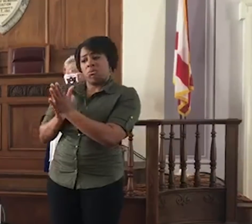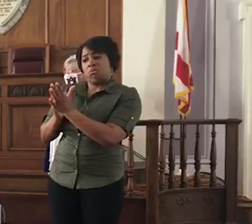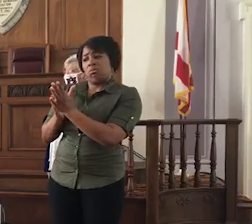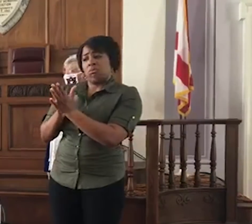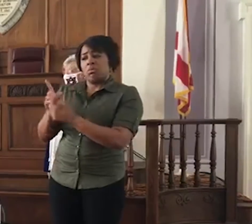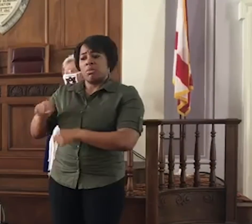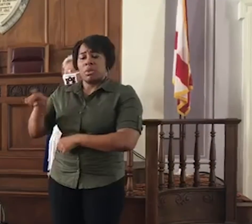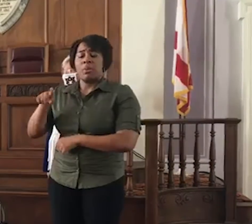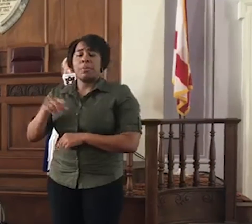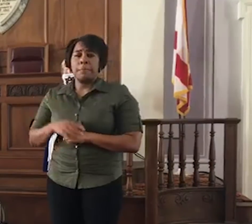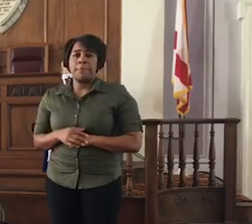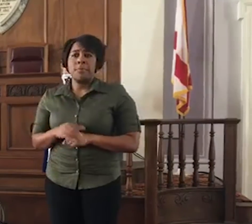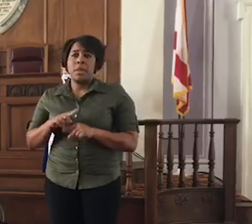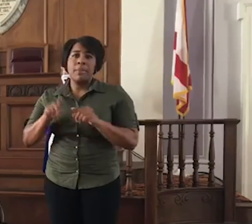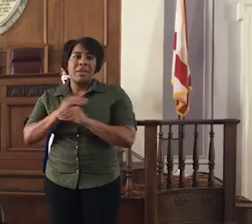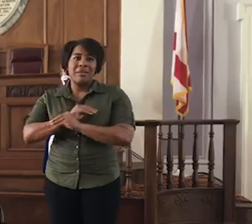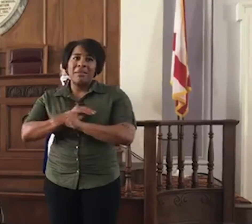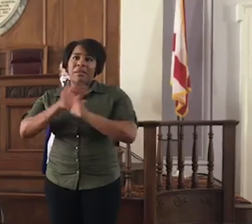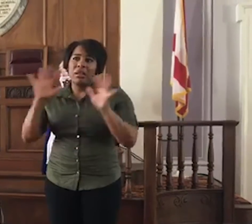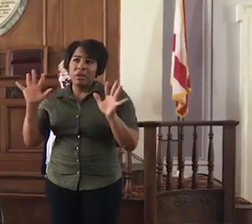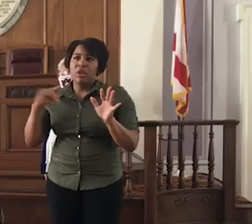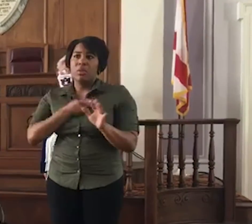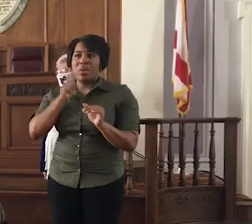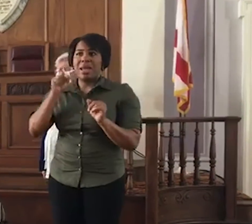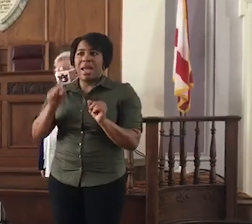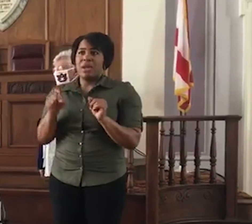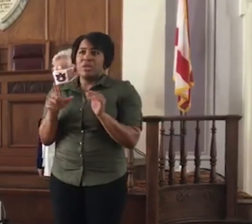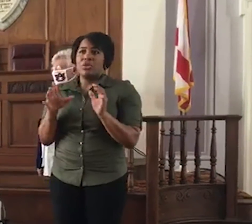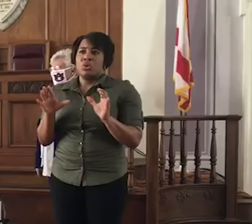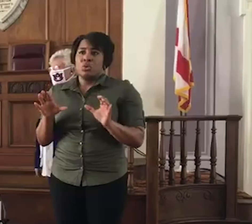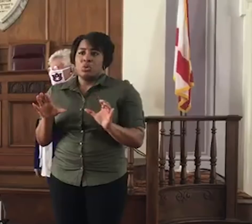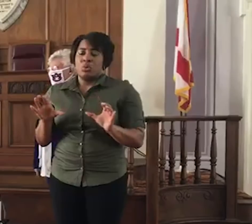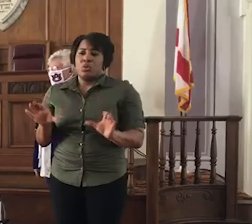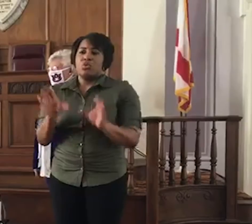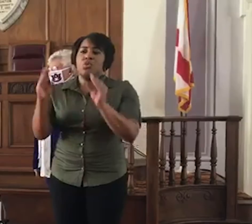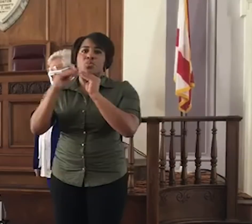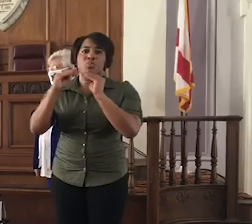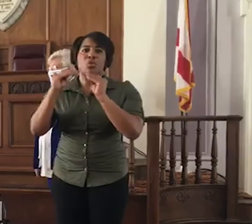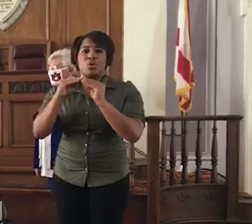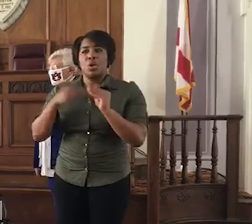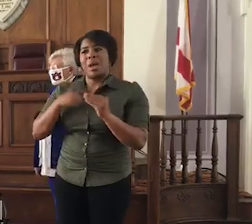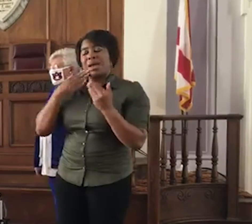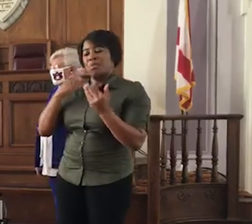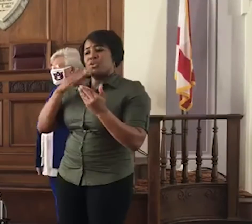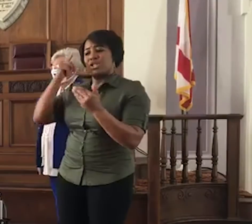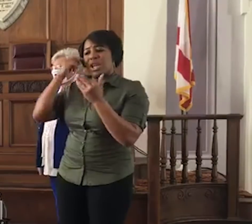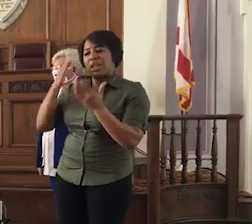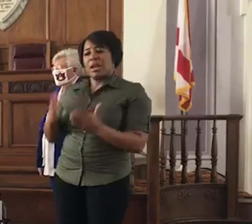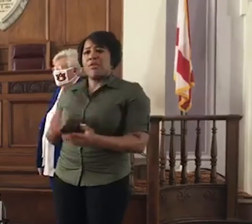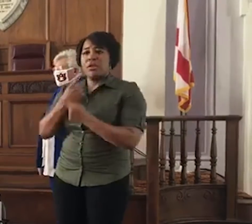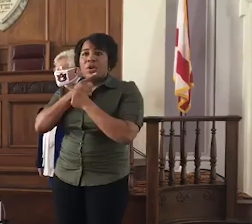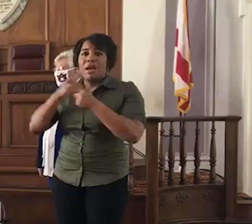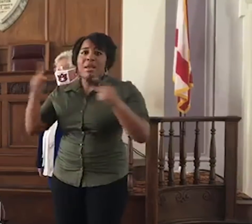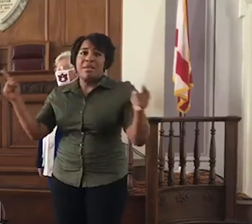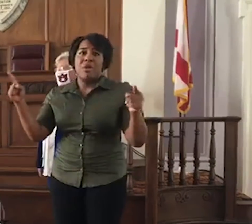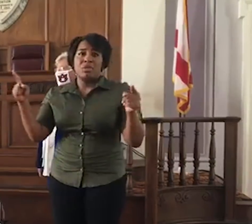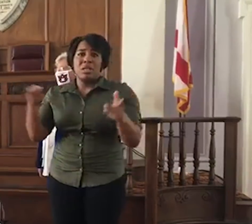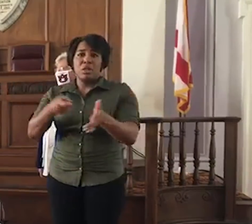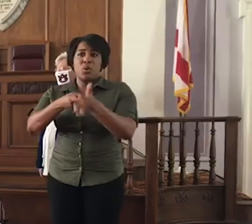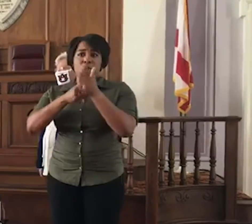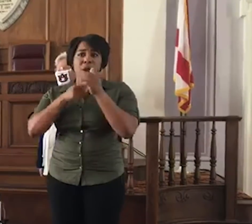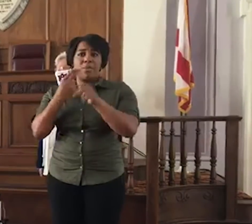that. But clearly there needed to be additional action, and I appreciate the governor announcing that today.